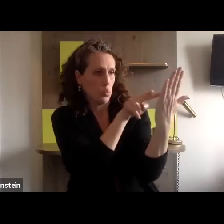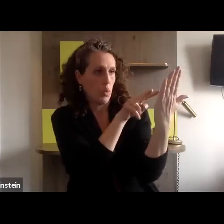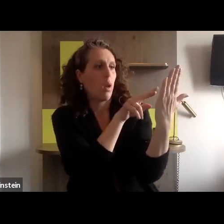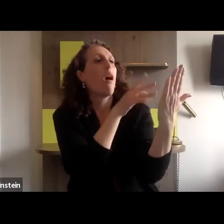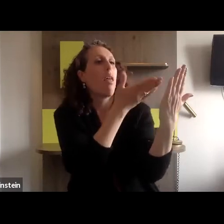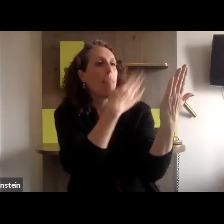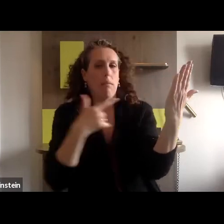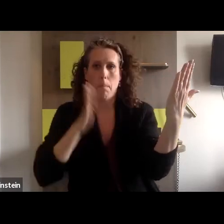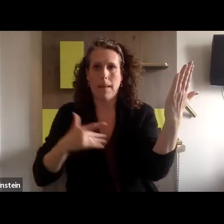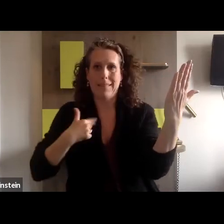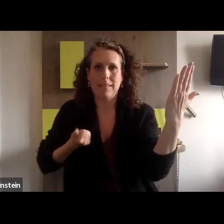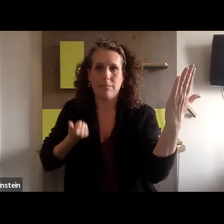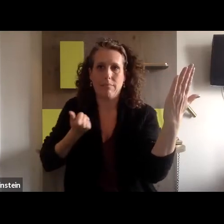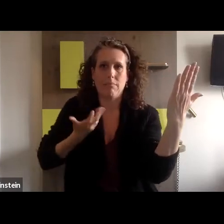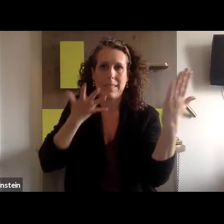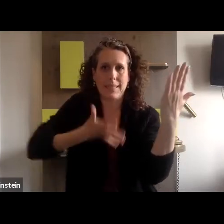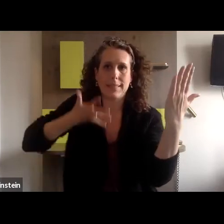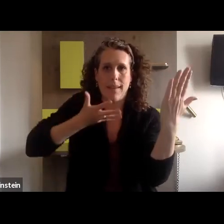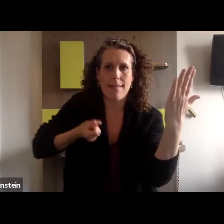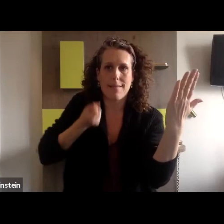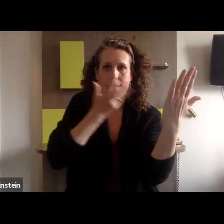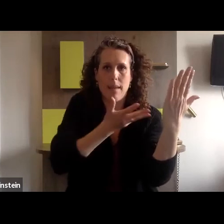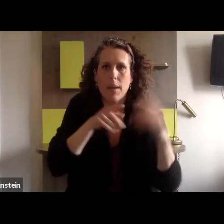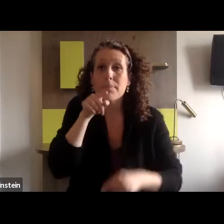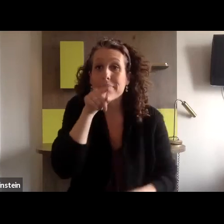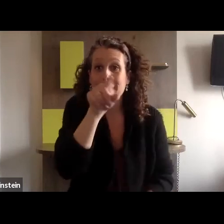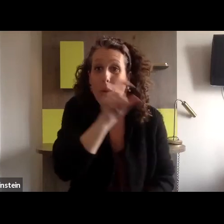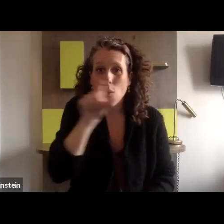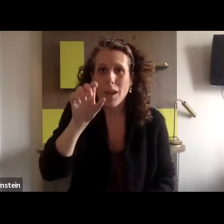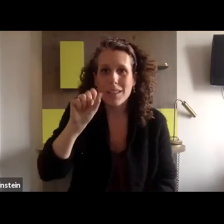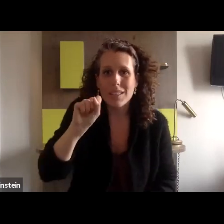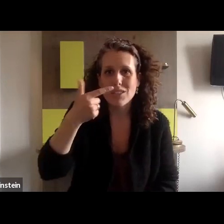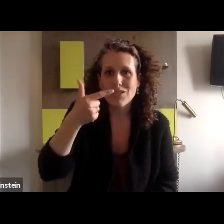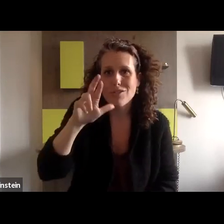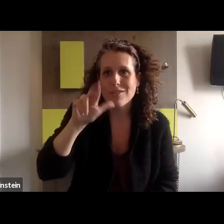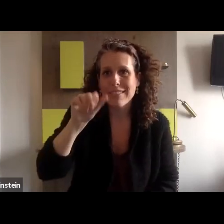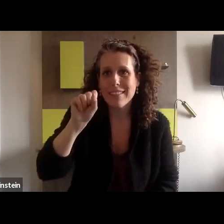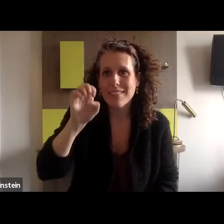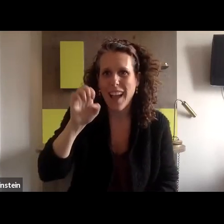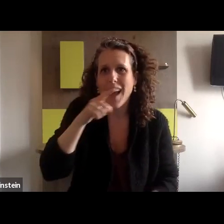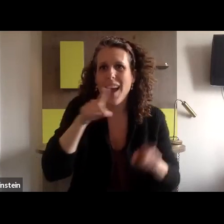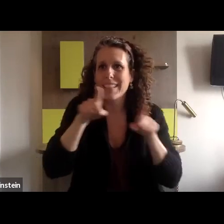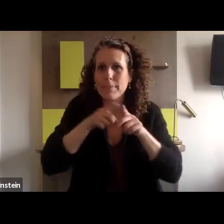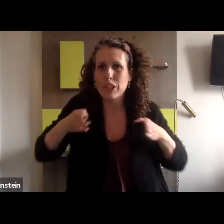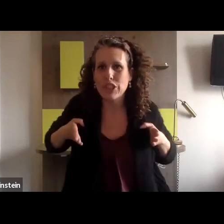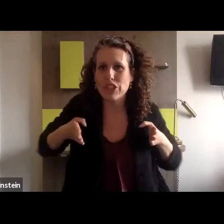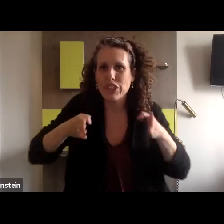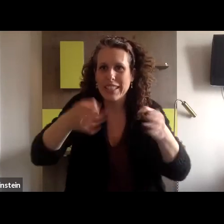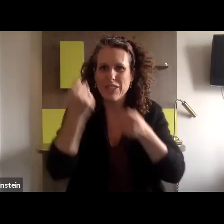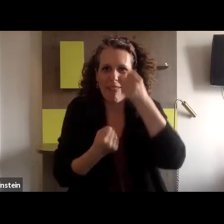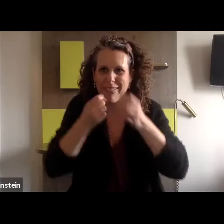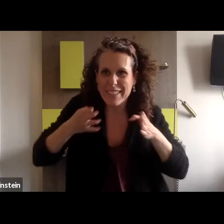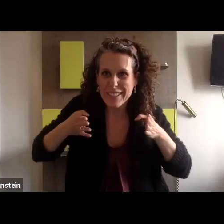sign. What you see here is the German word Straße, which means street. And there is a sentence below it